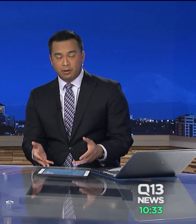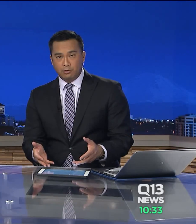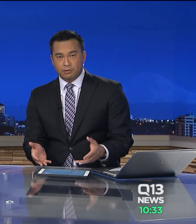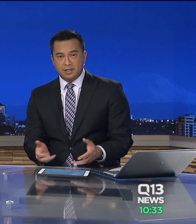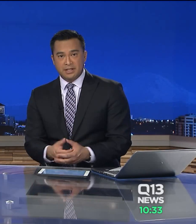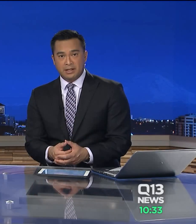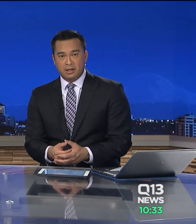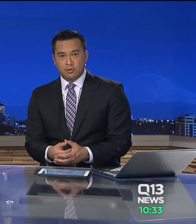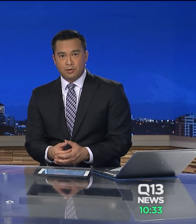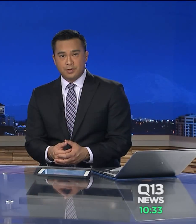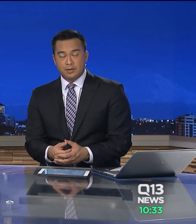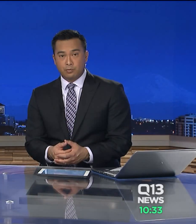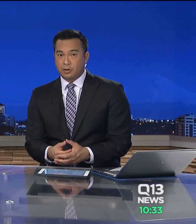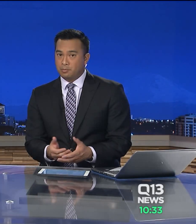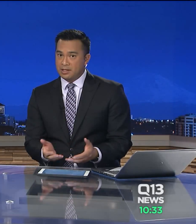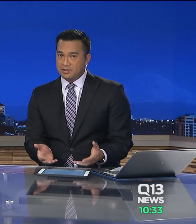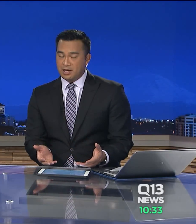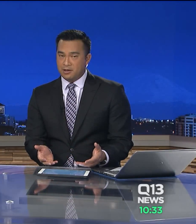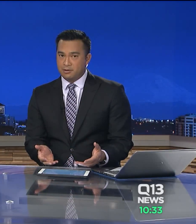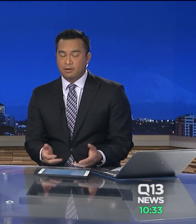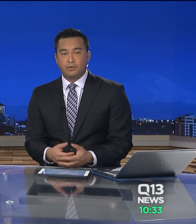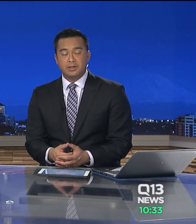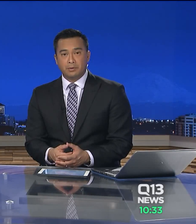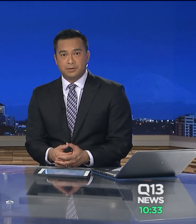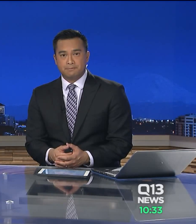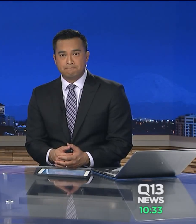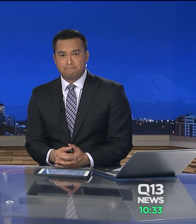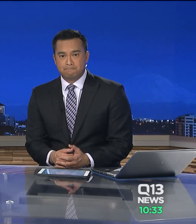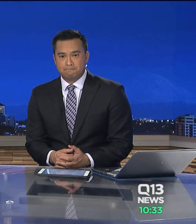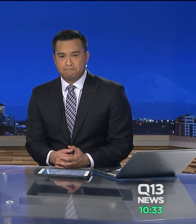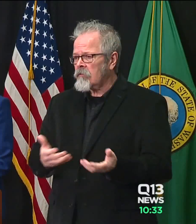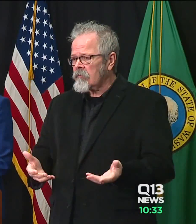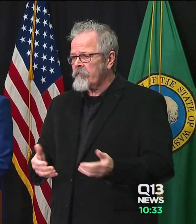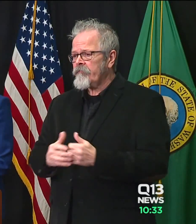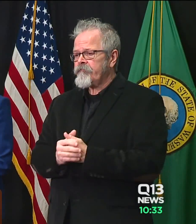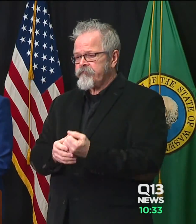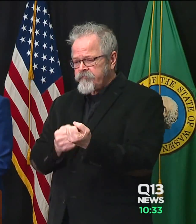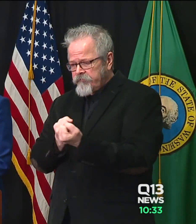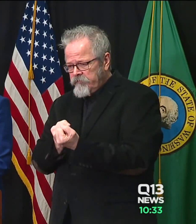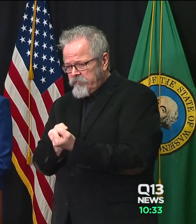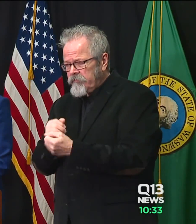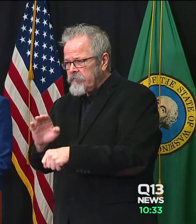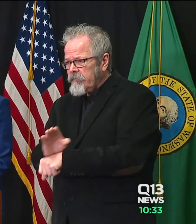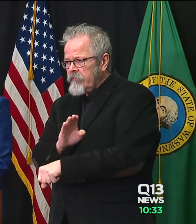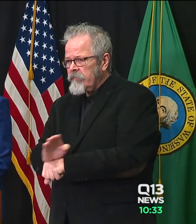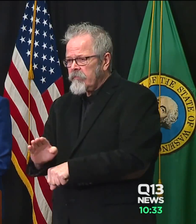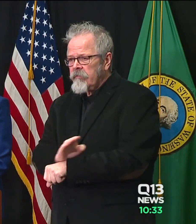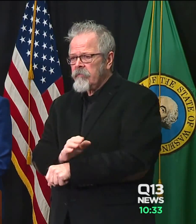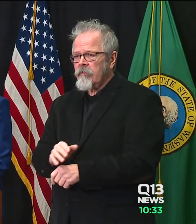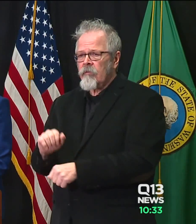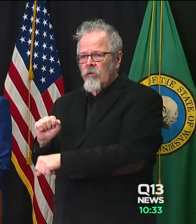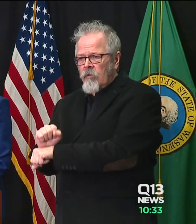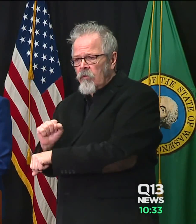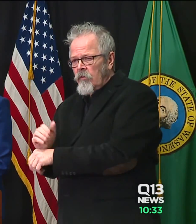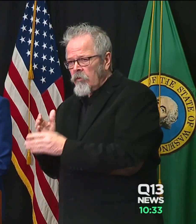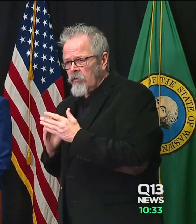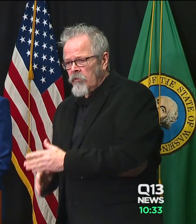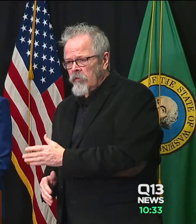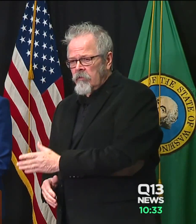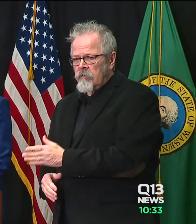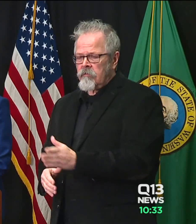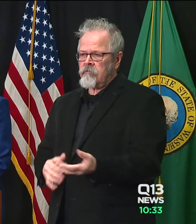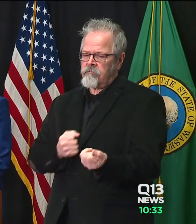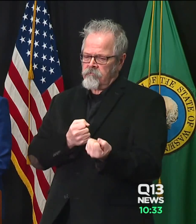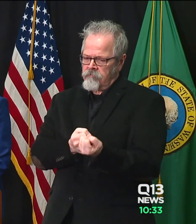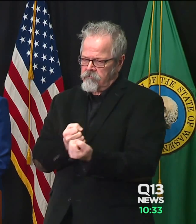people. Q13's Hannah Kim shows us what could be at stake if we don't. I truly believe that this outbreak